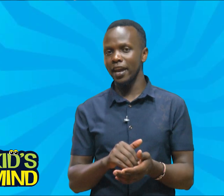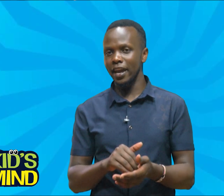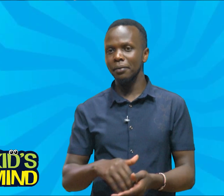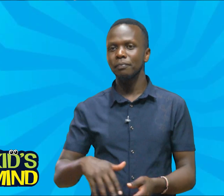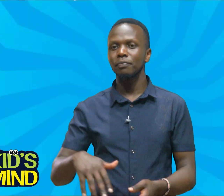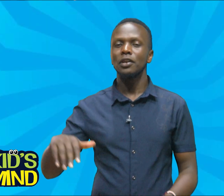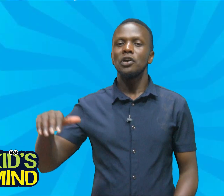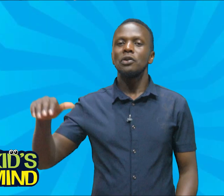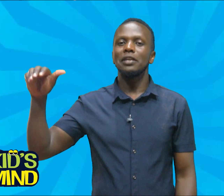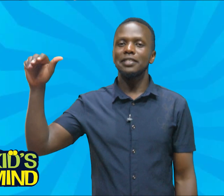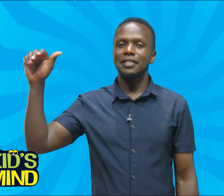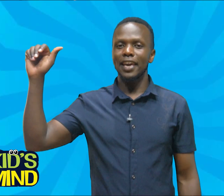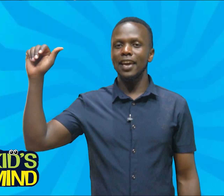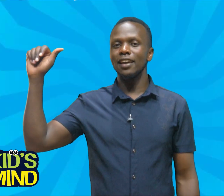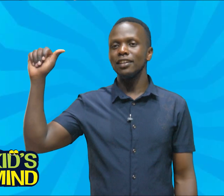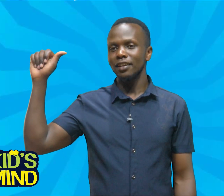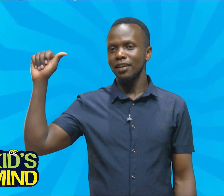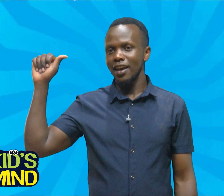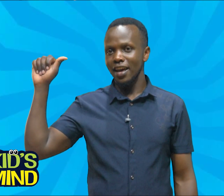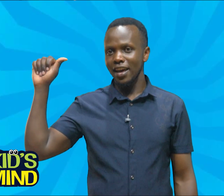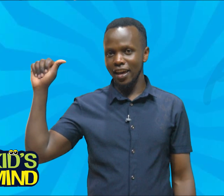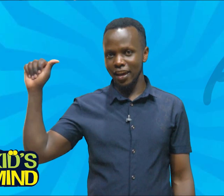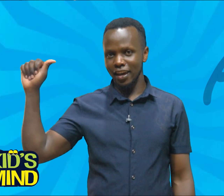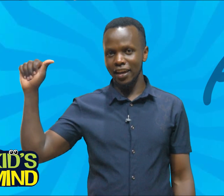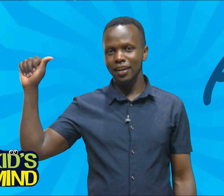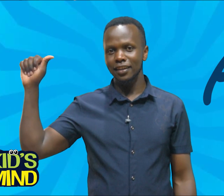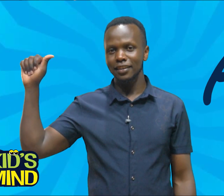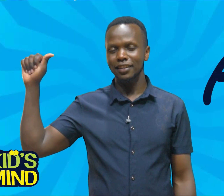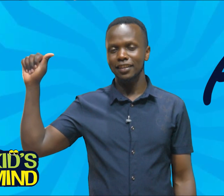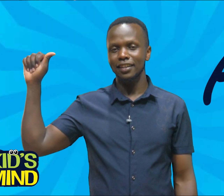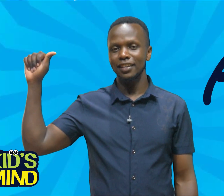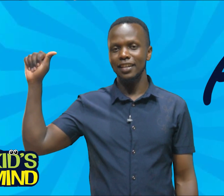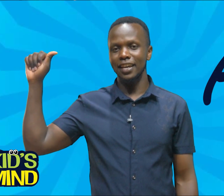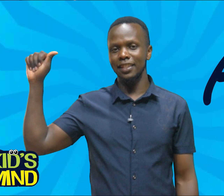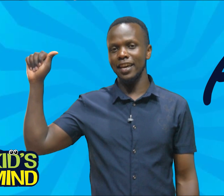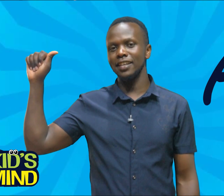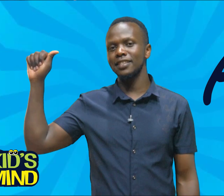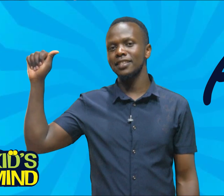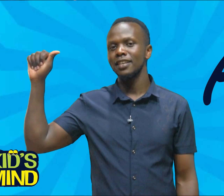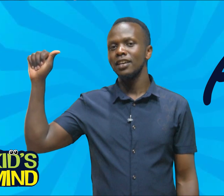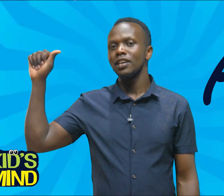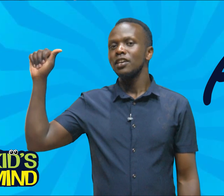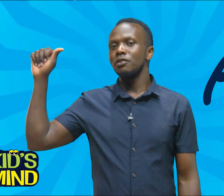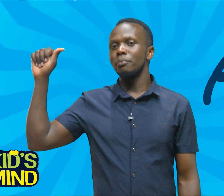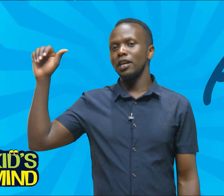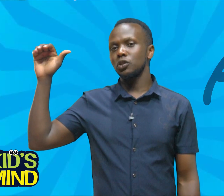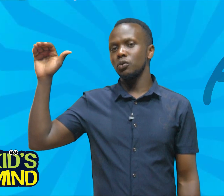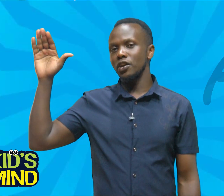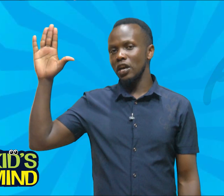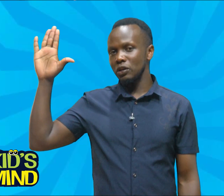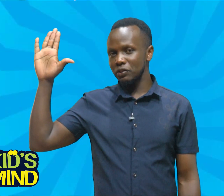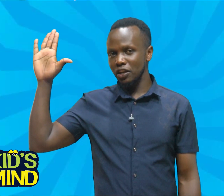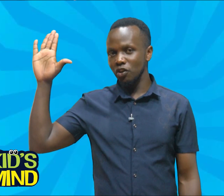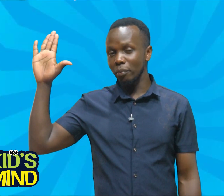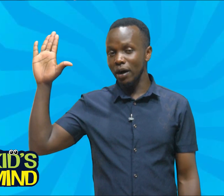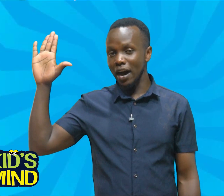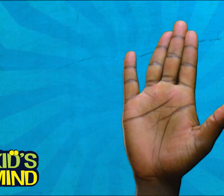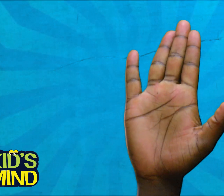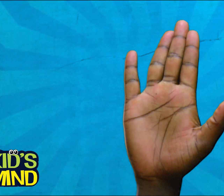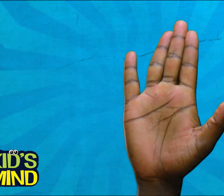A. We say A like this. You make sure you are using your palm like